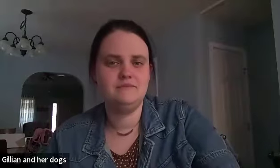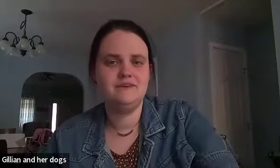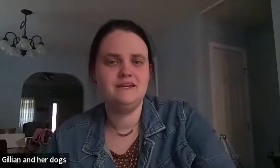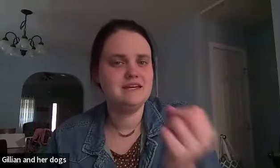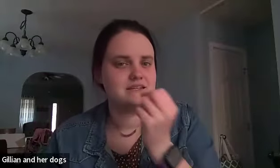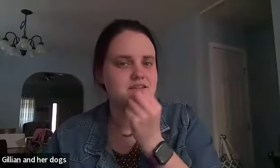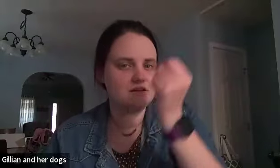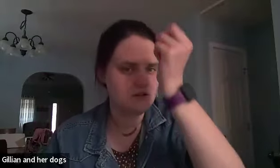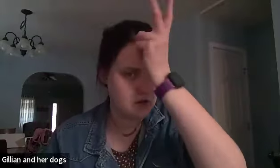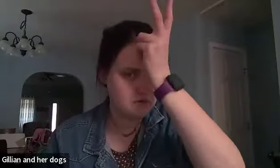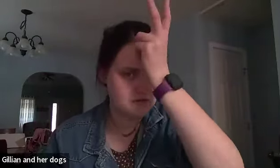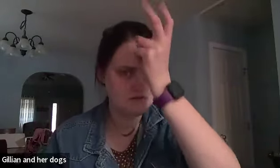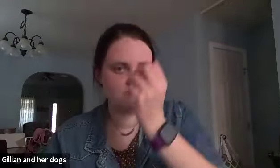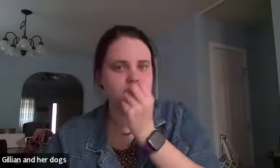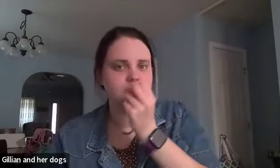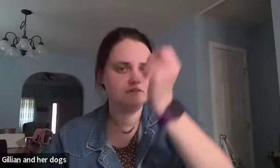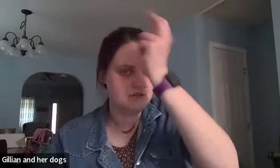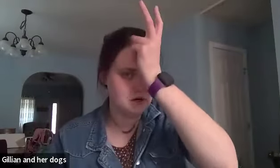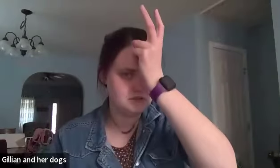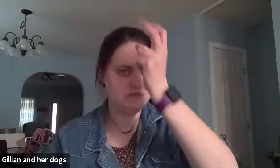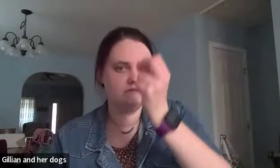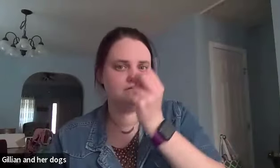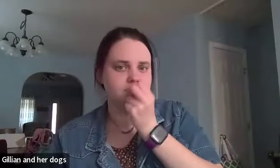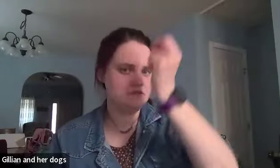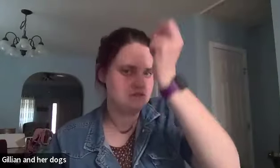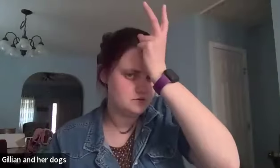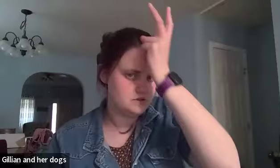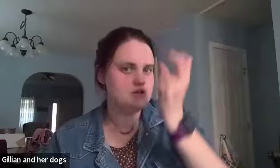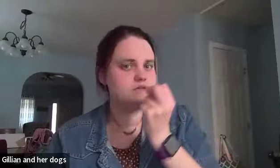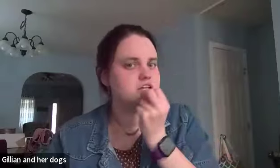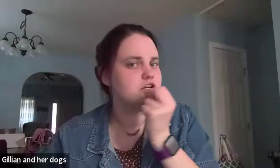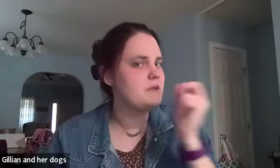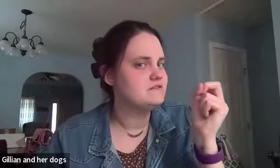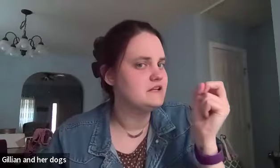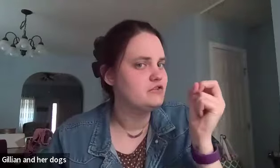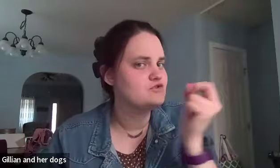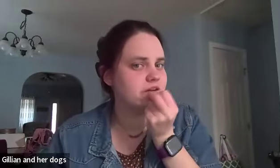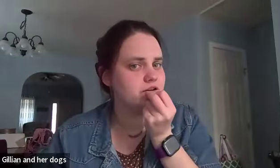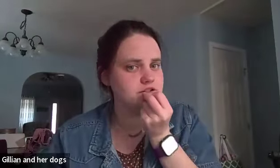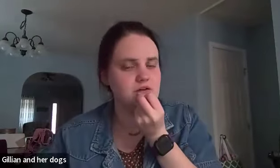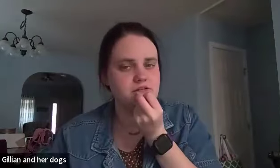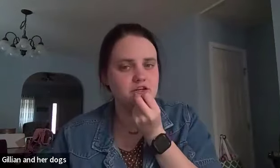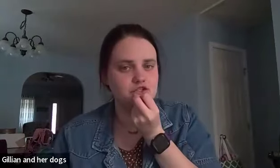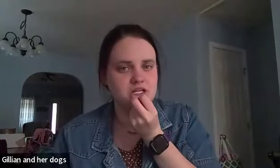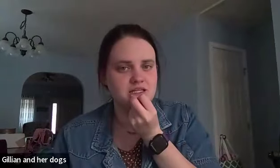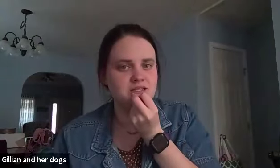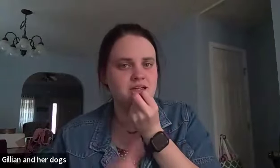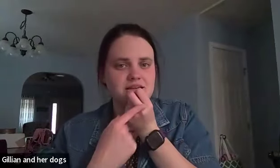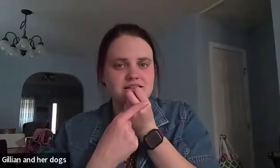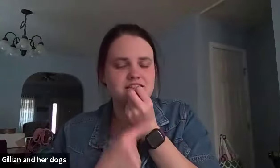describe, is goat, goat, goat. So it's like you're about to flick those fingers. You have it at your chin because this